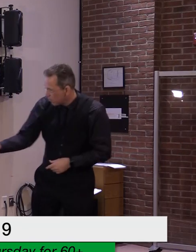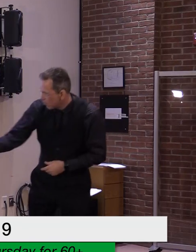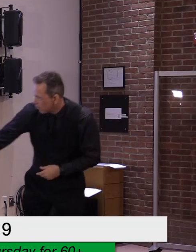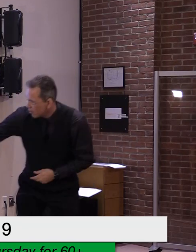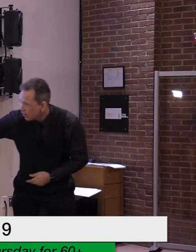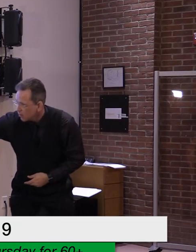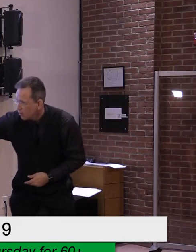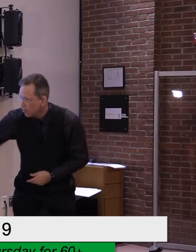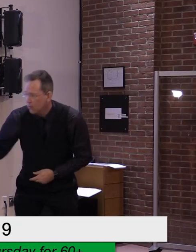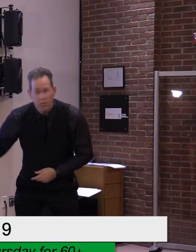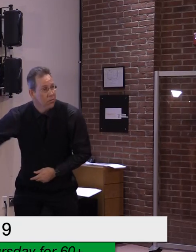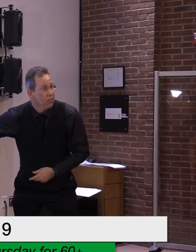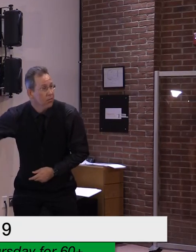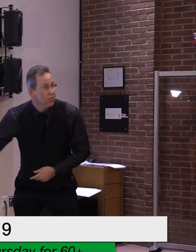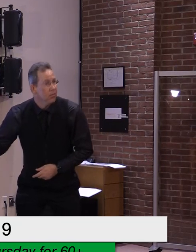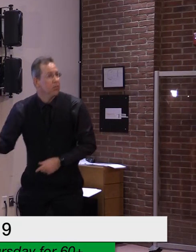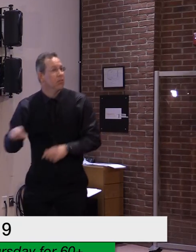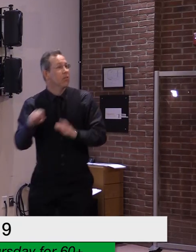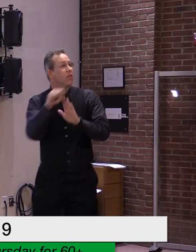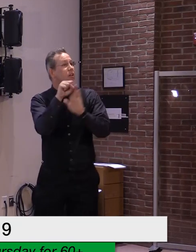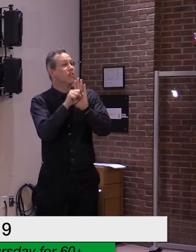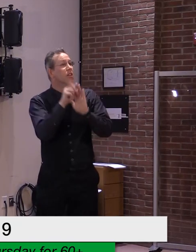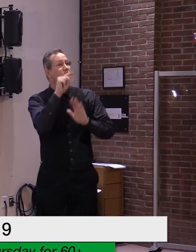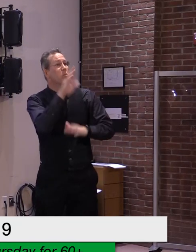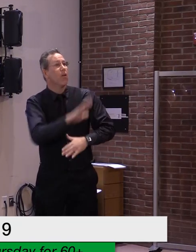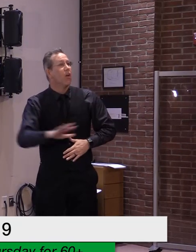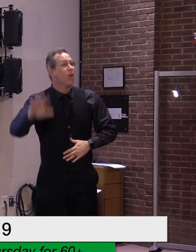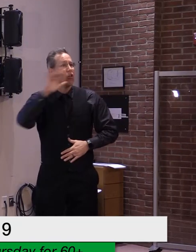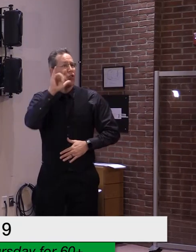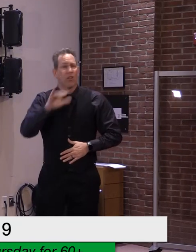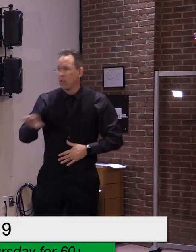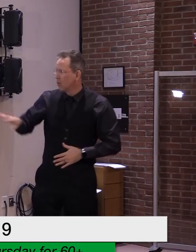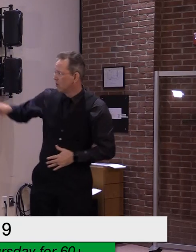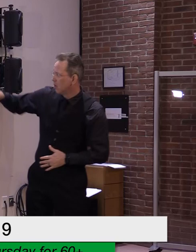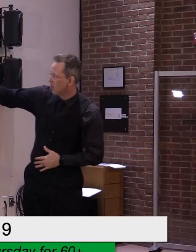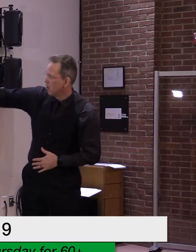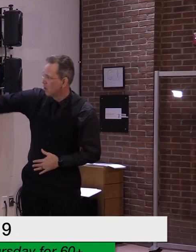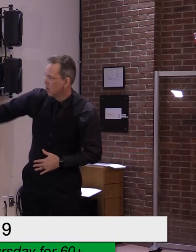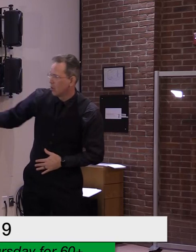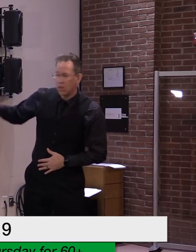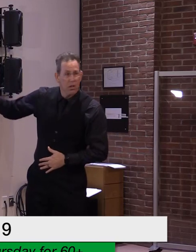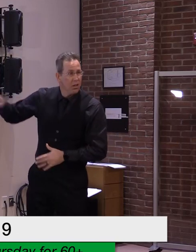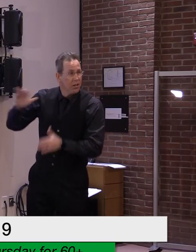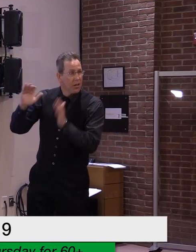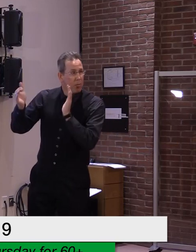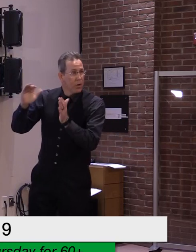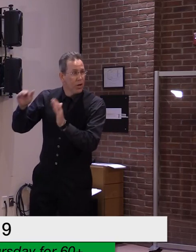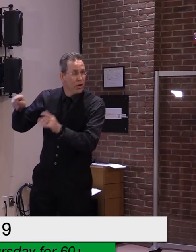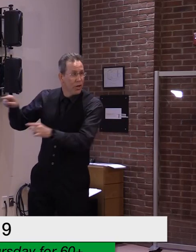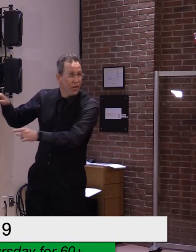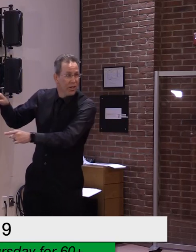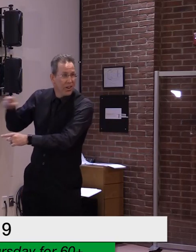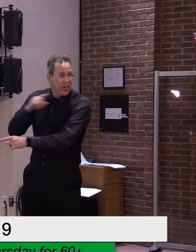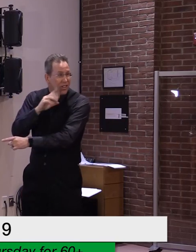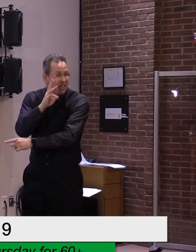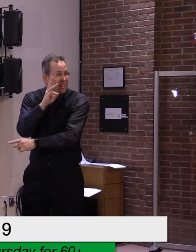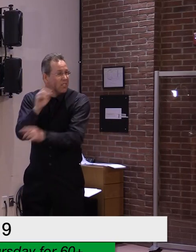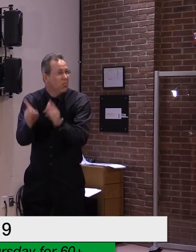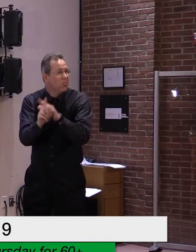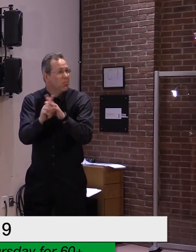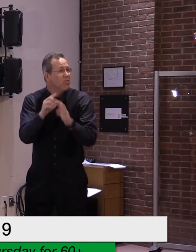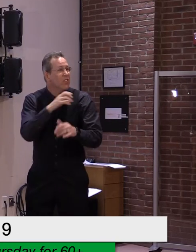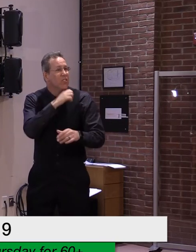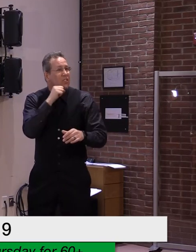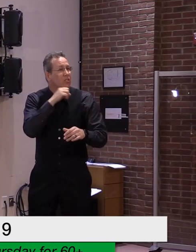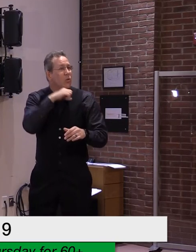very low among our long-term care facility residents, having reported just 6 cases in the past 3 weeks. You'll